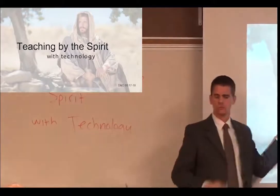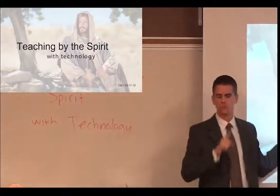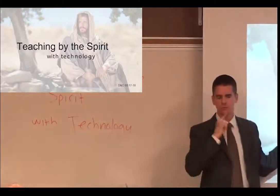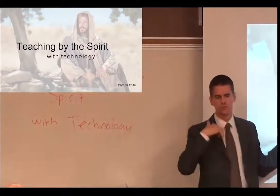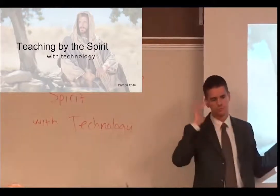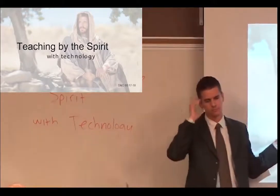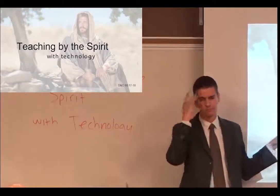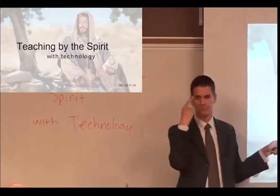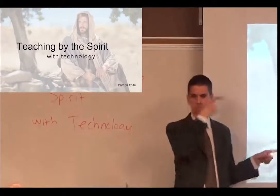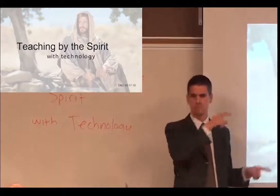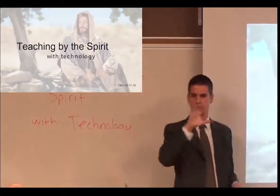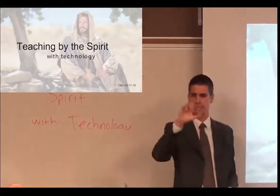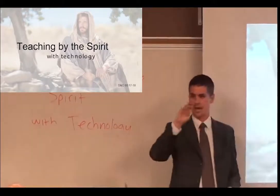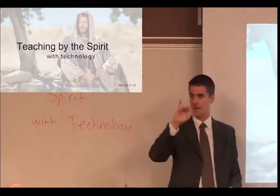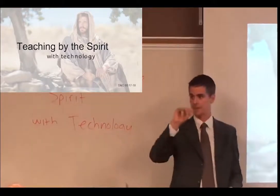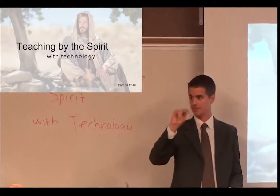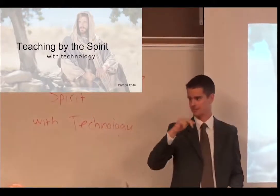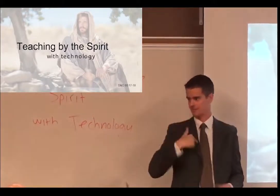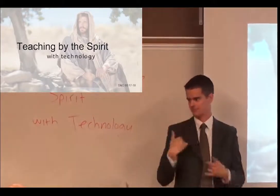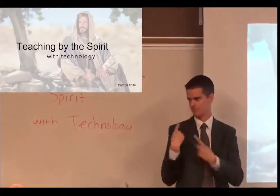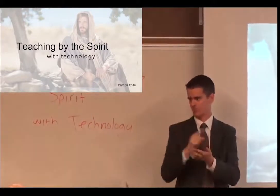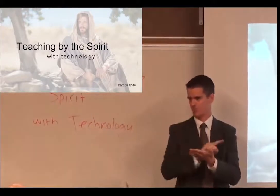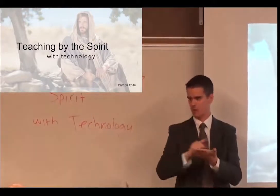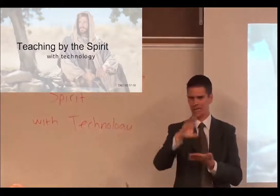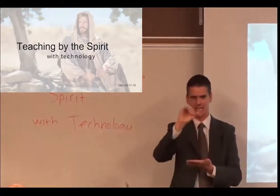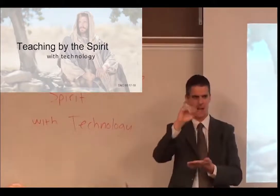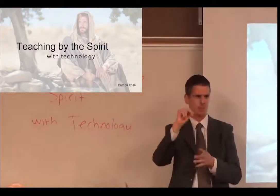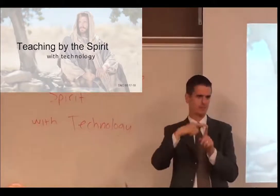If you've watched my PowerPoint, you'll see.